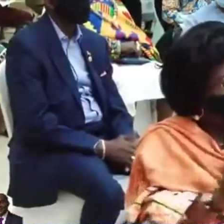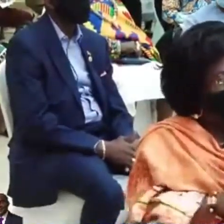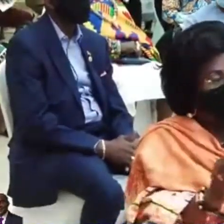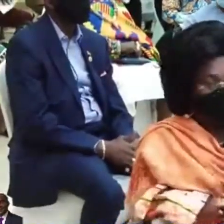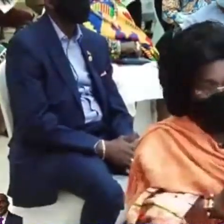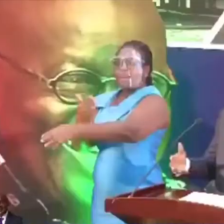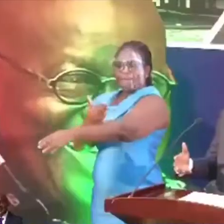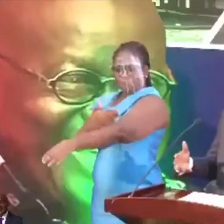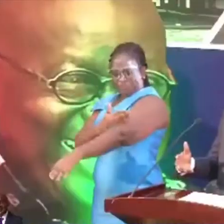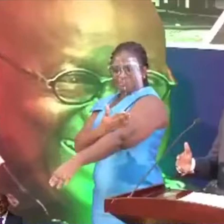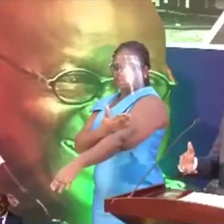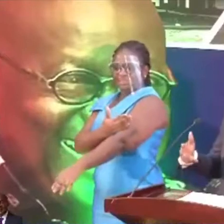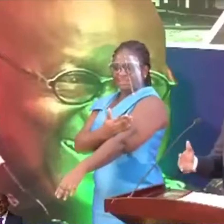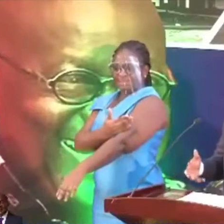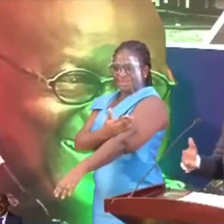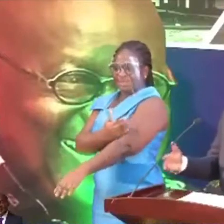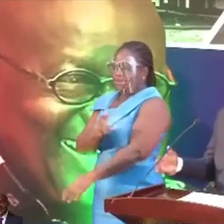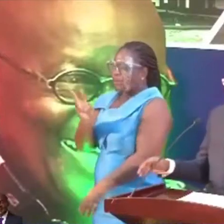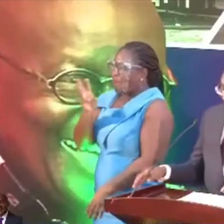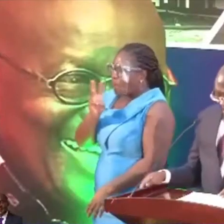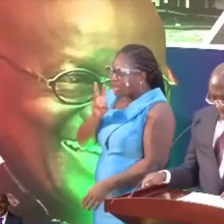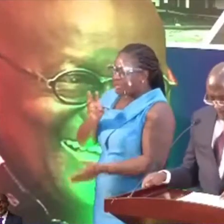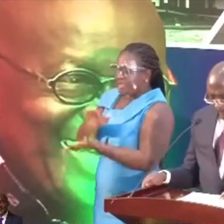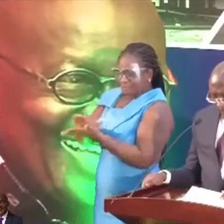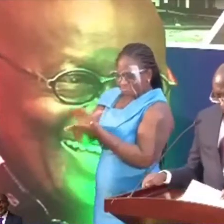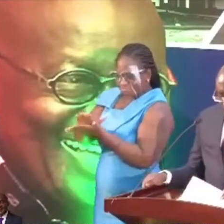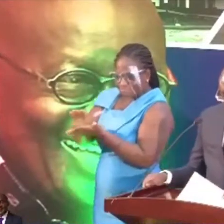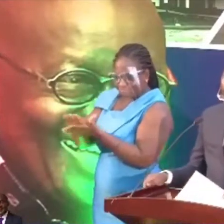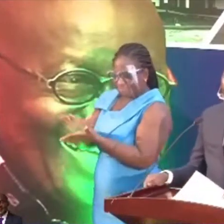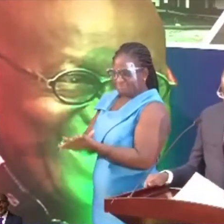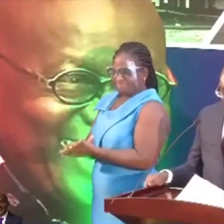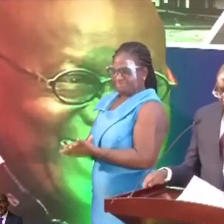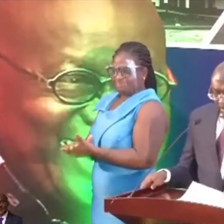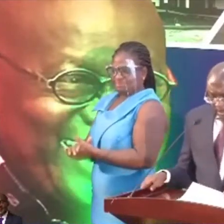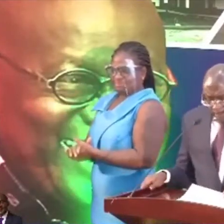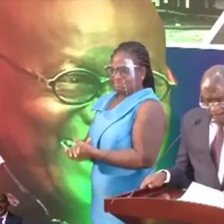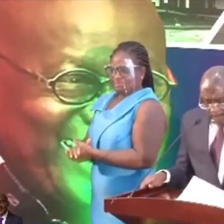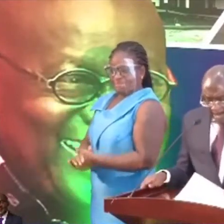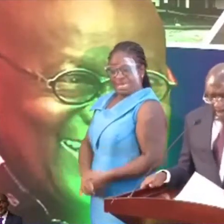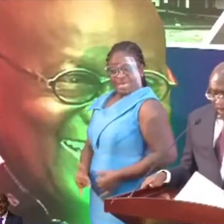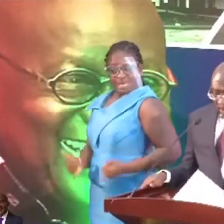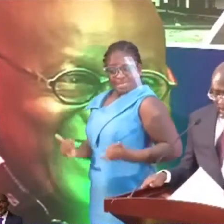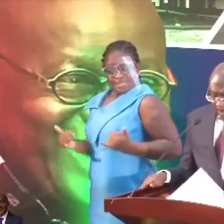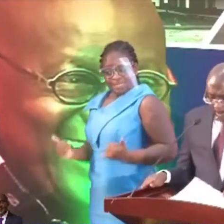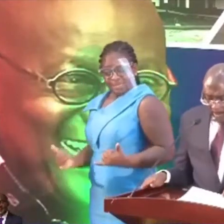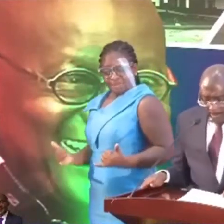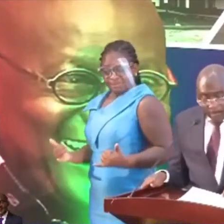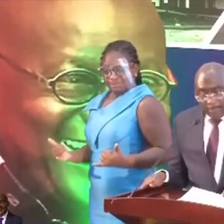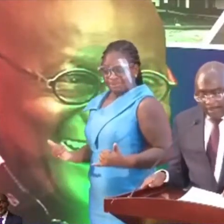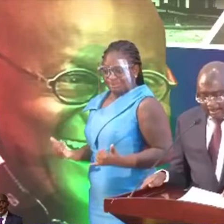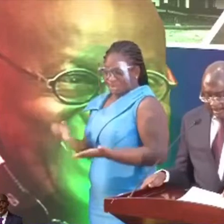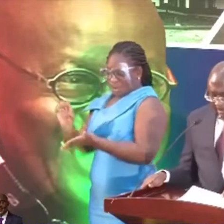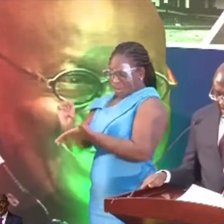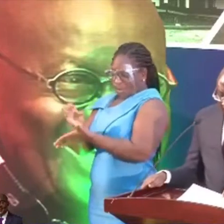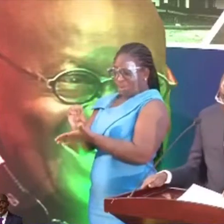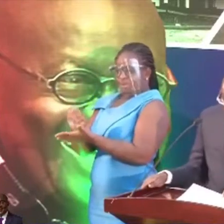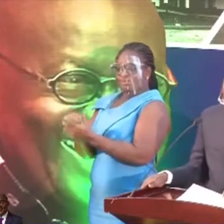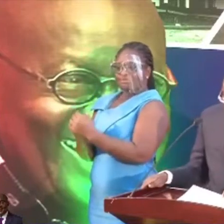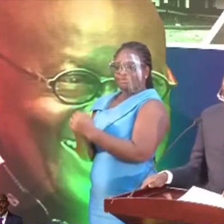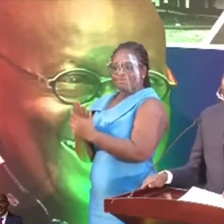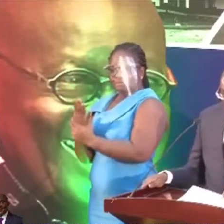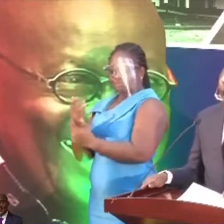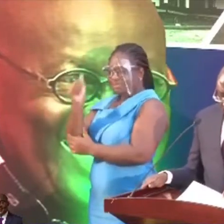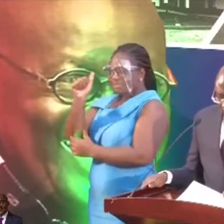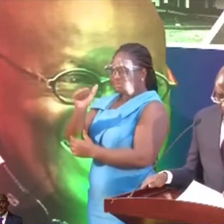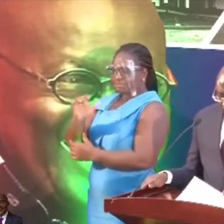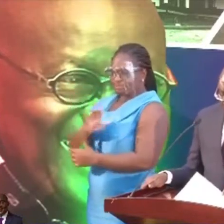improvements in water and sanitation. Now, to spur local economic growth, ladies and gentlemen, we've